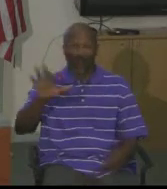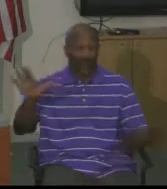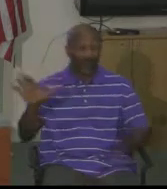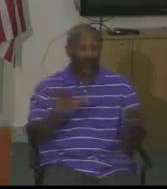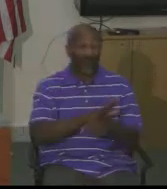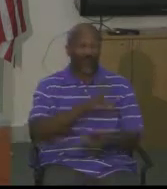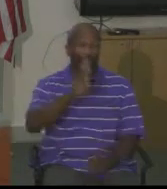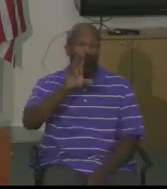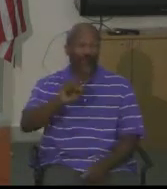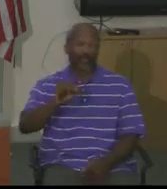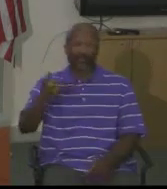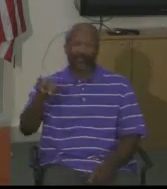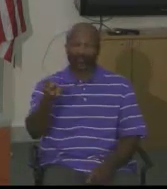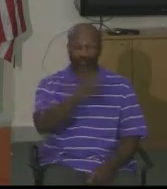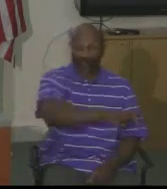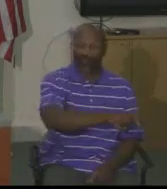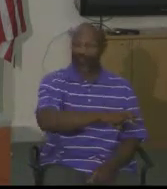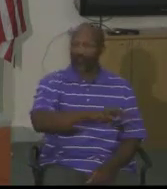per